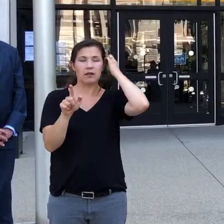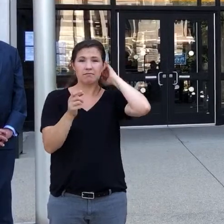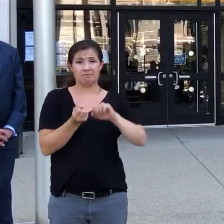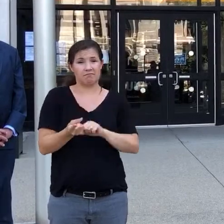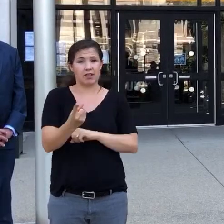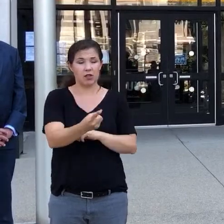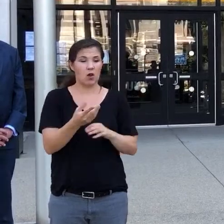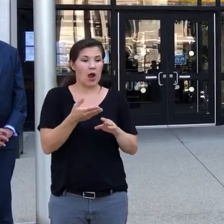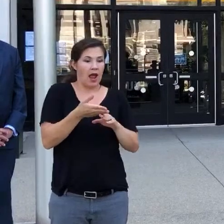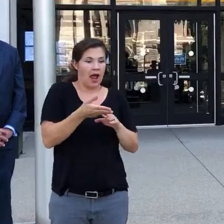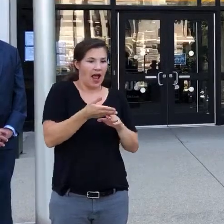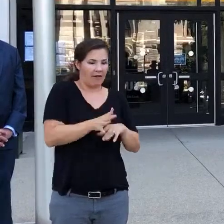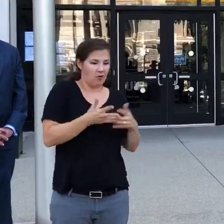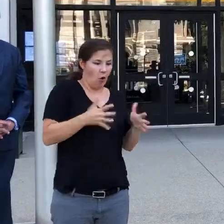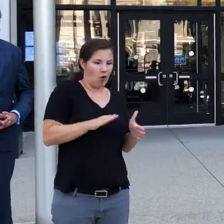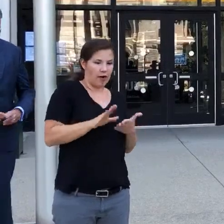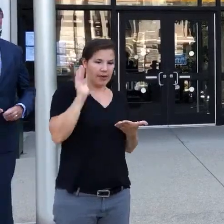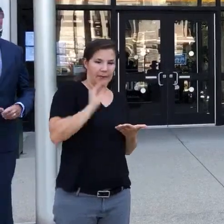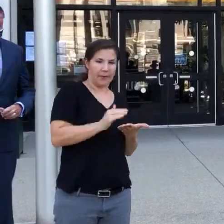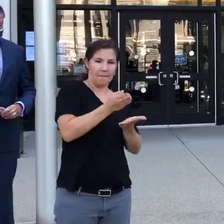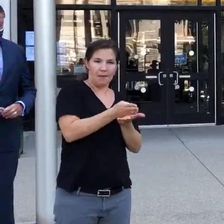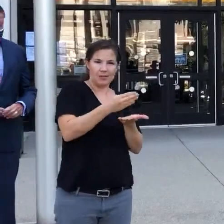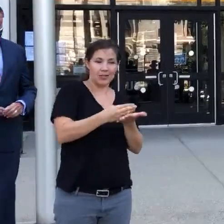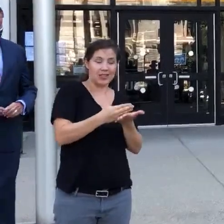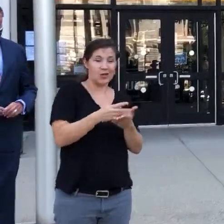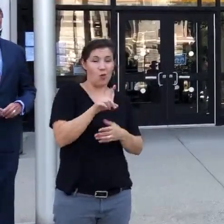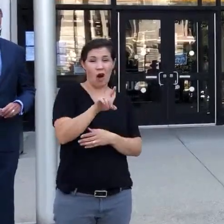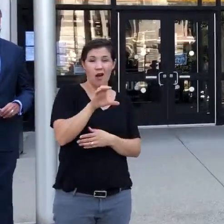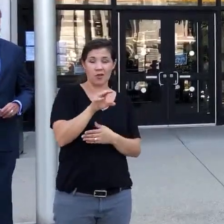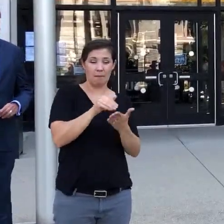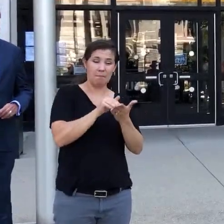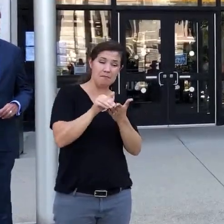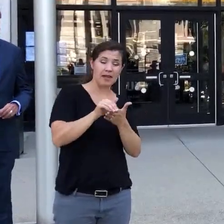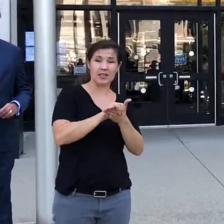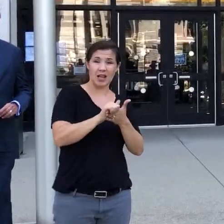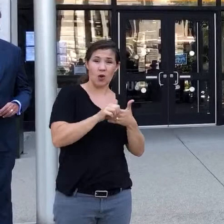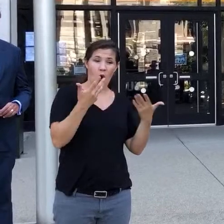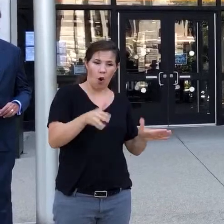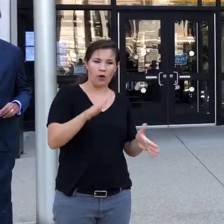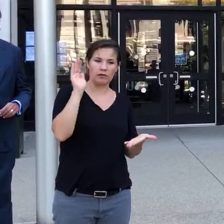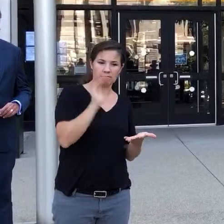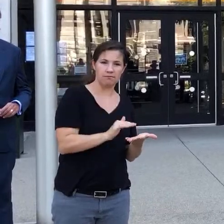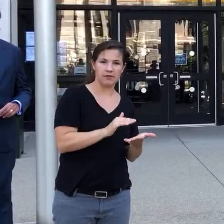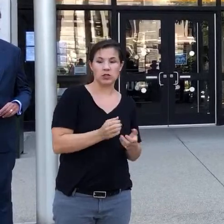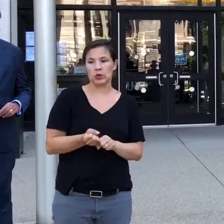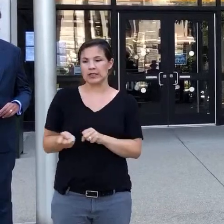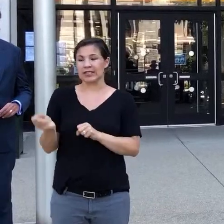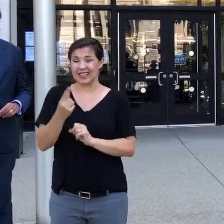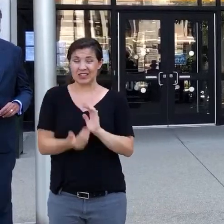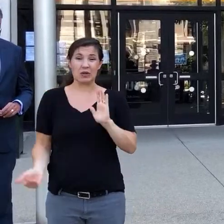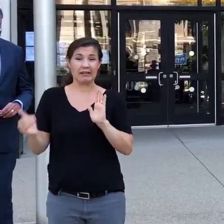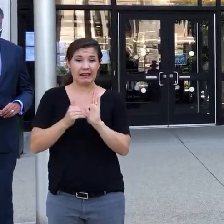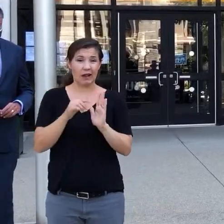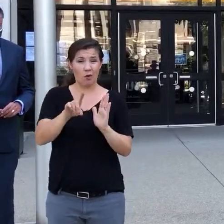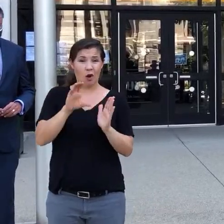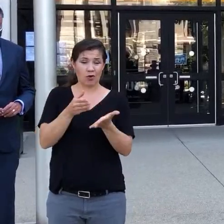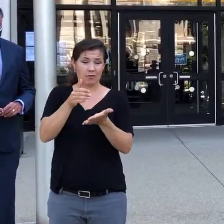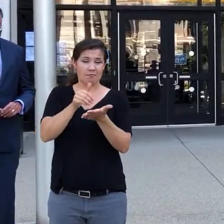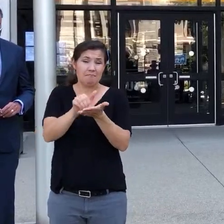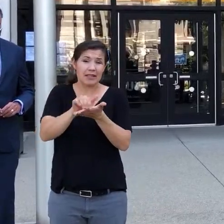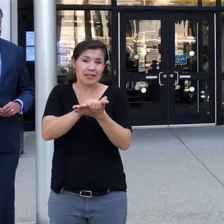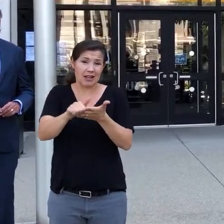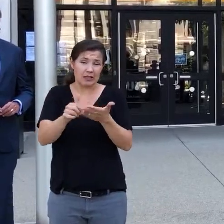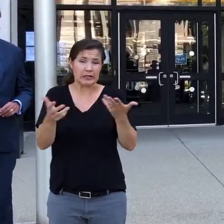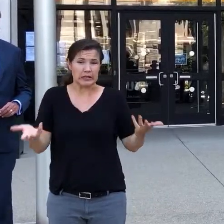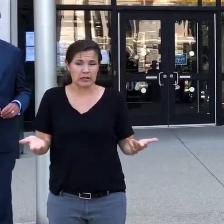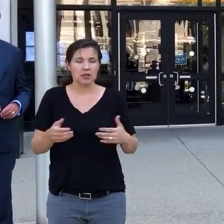we've already reduced our budget by over $100 million for this year, is a potential another $100 million deficit. So what we need